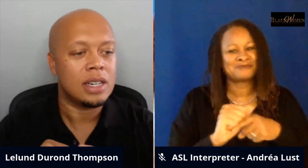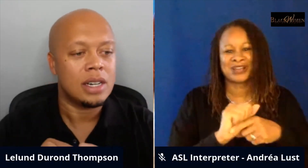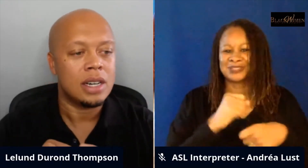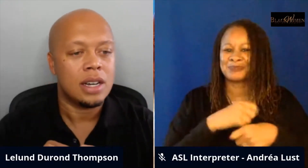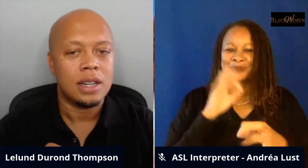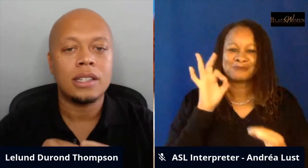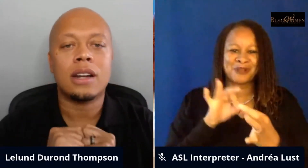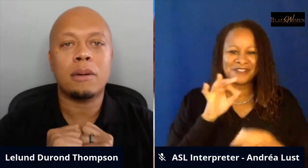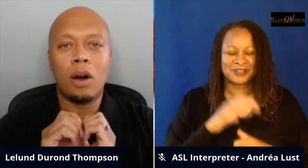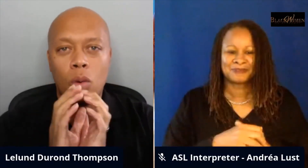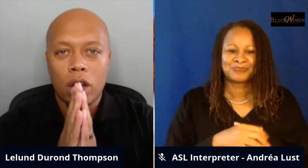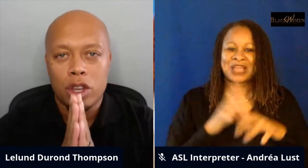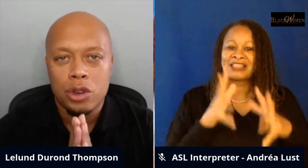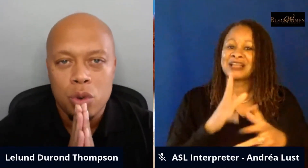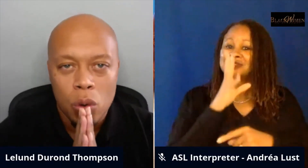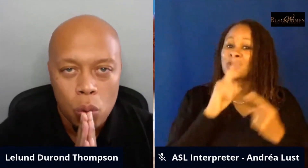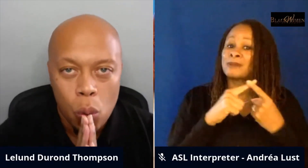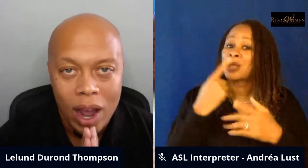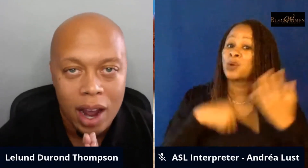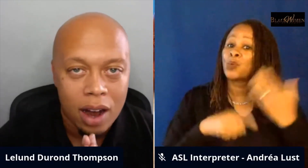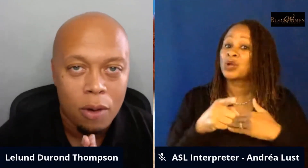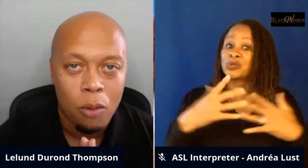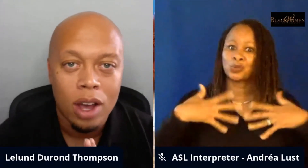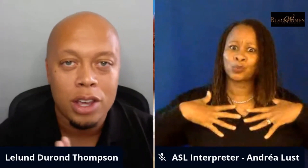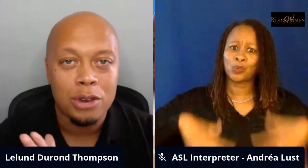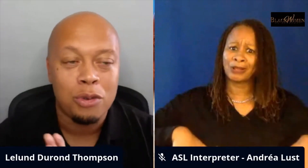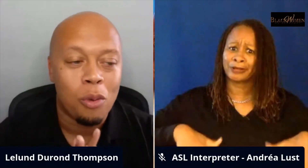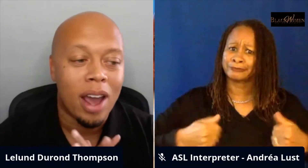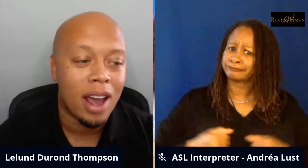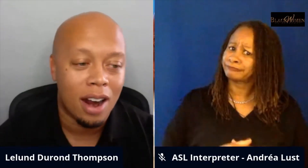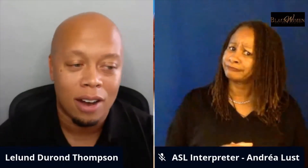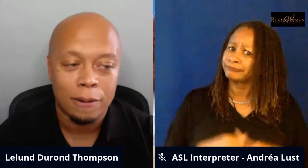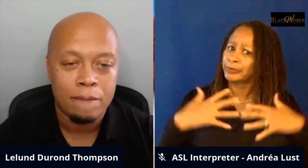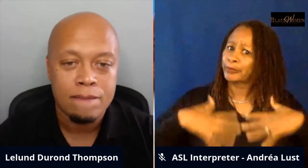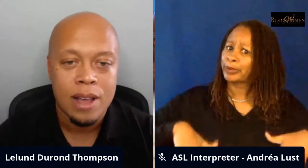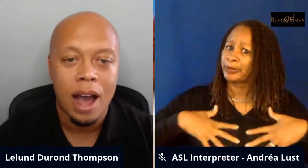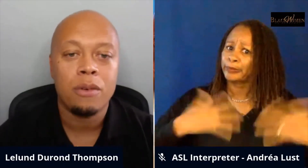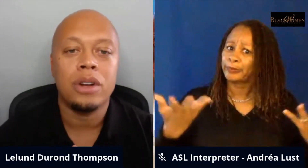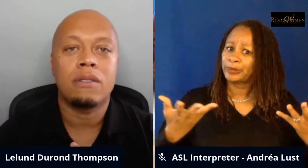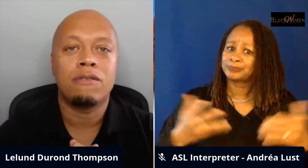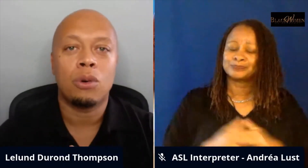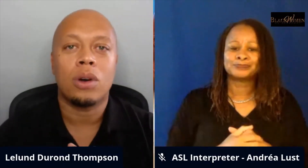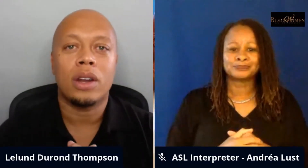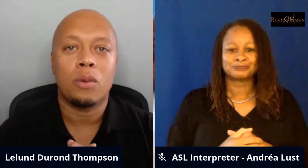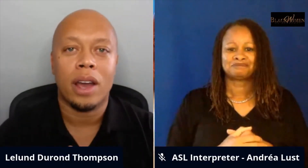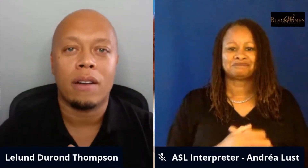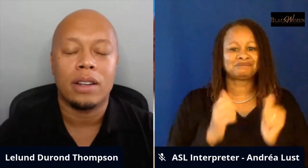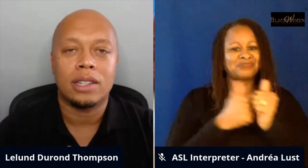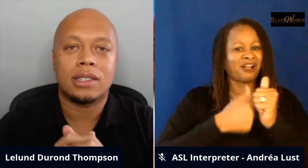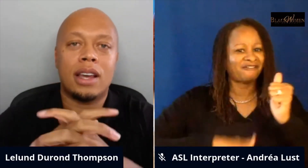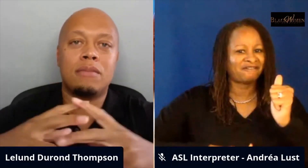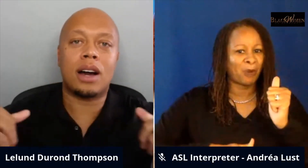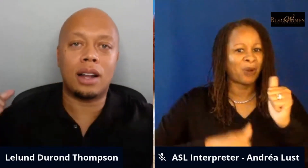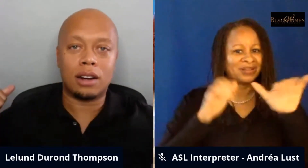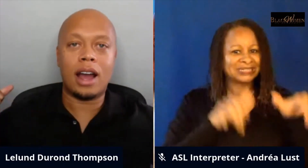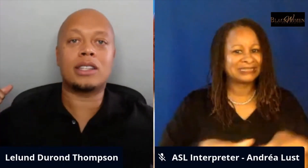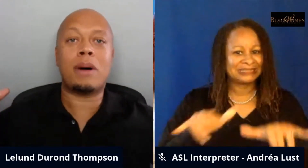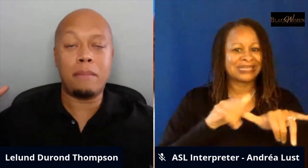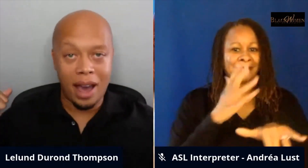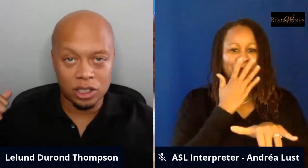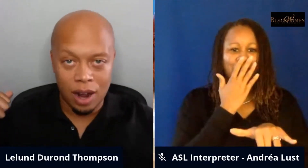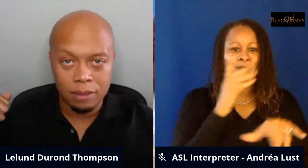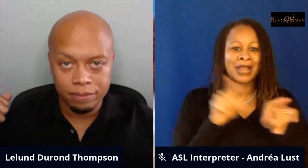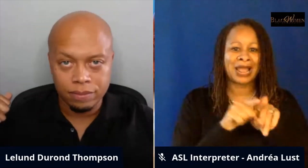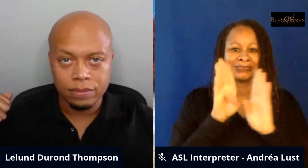perfect. Let's talk about what you wear. What you wear. I would avoid wearing the same color as